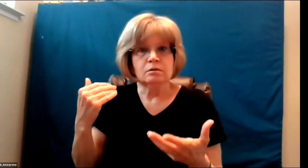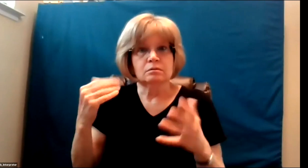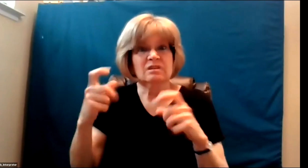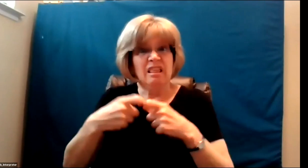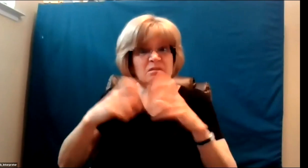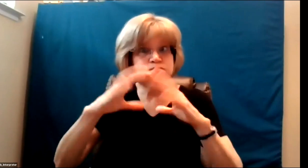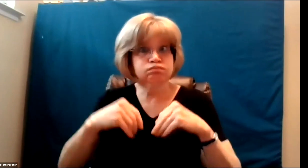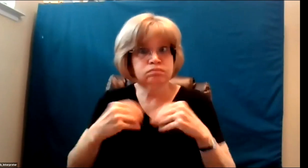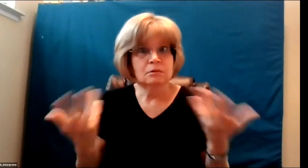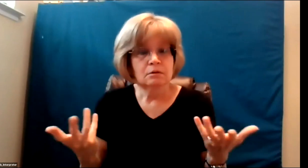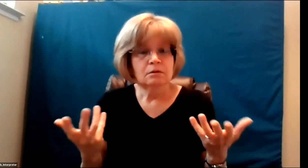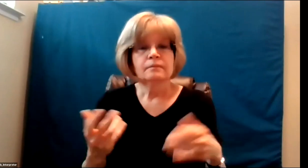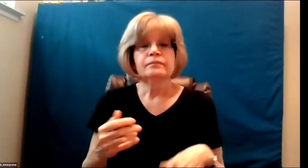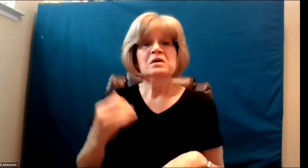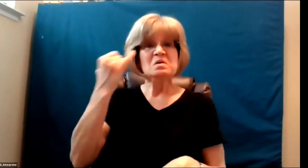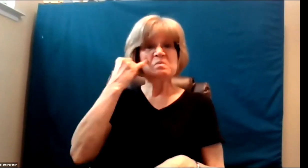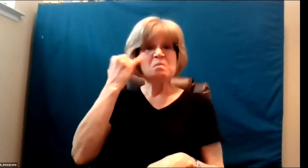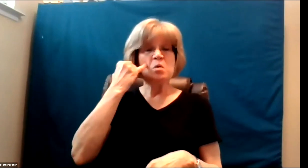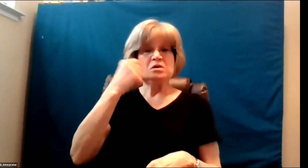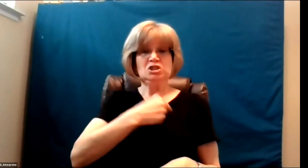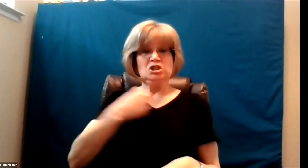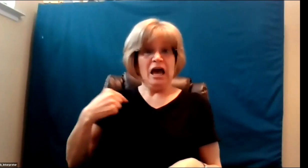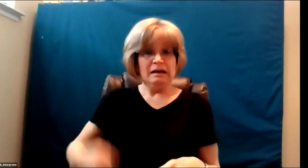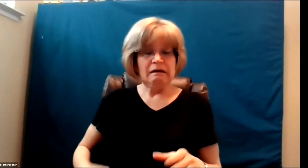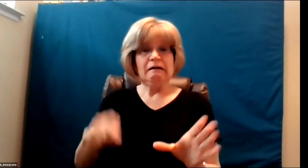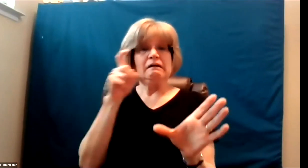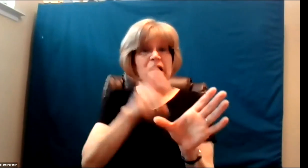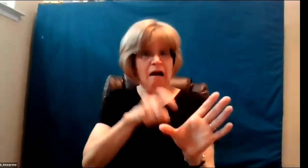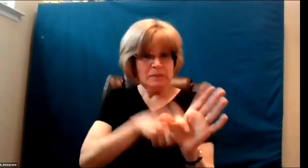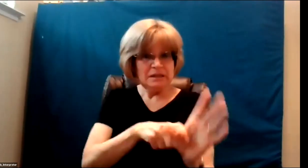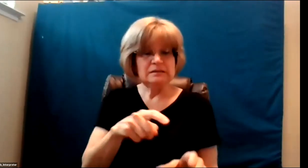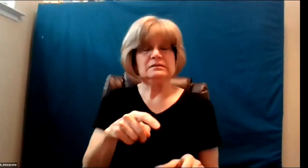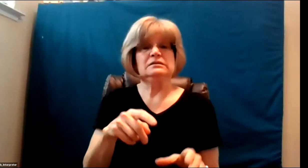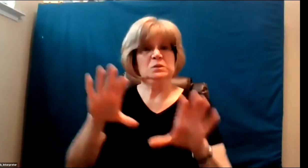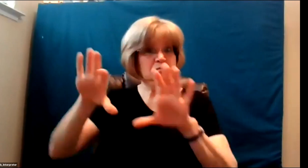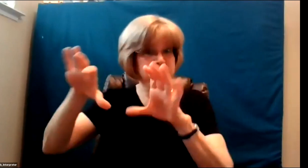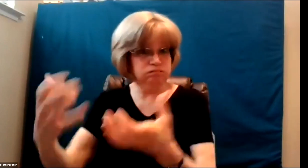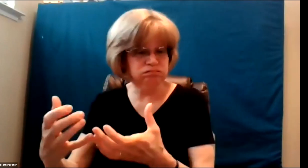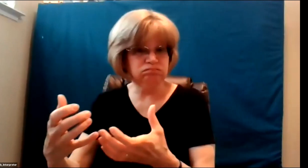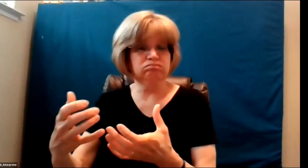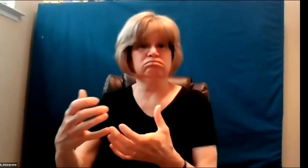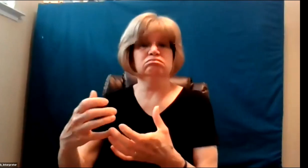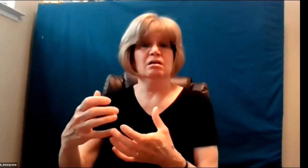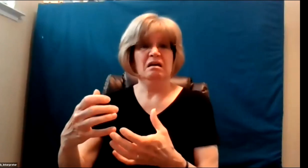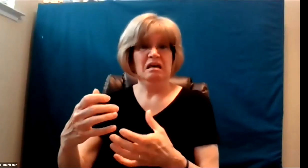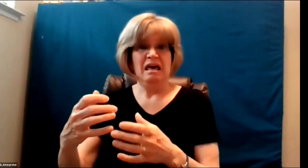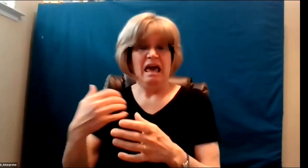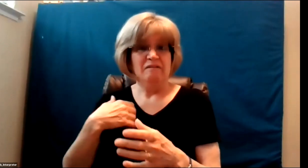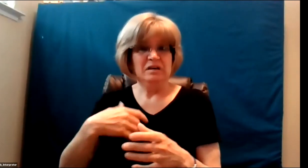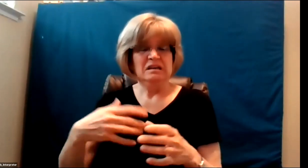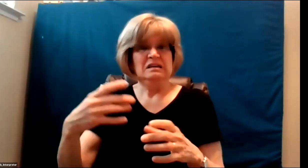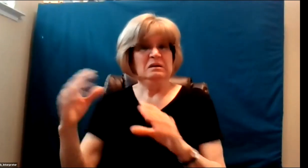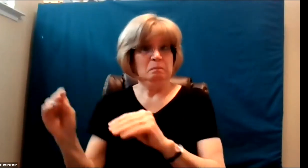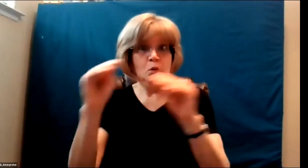What if the Chinese Communist Party's nefarious plans for cryptocurrencies move resources to terrorist nations and